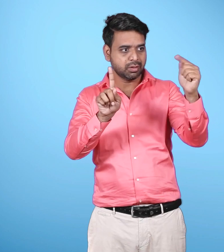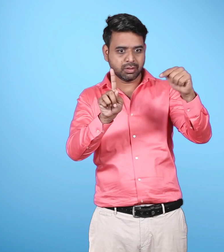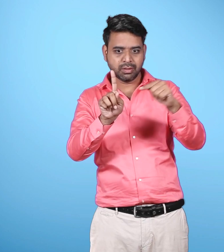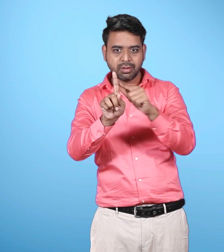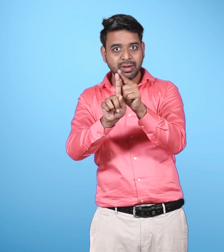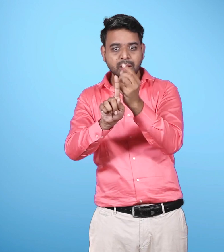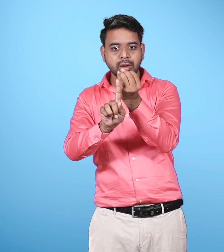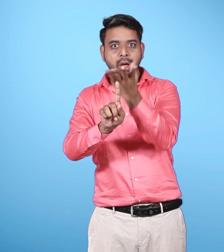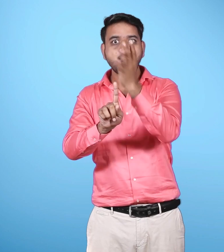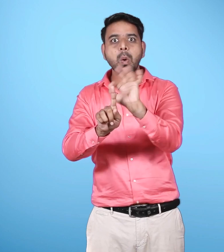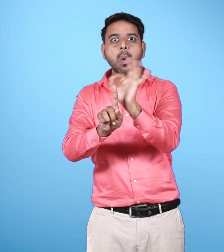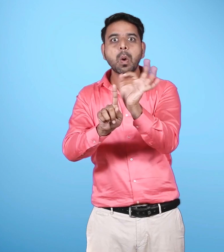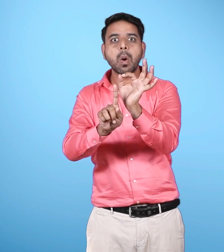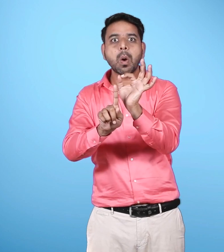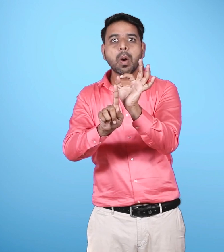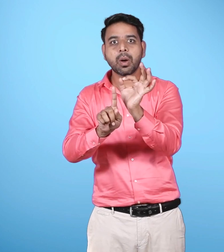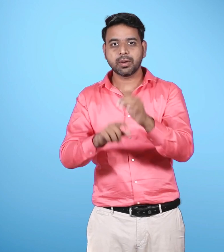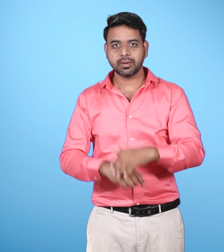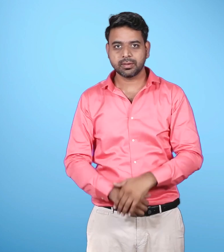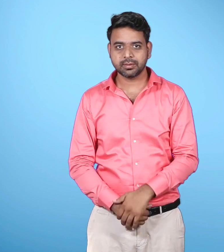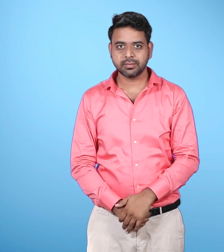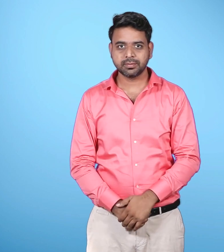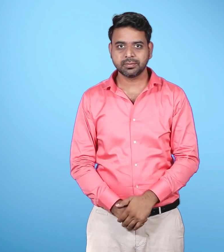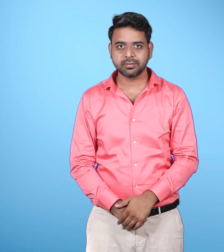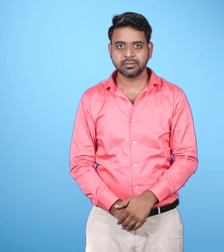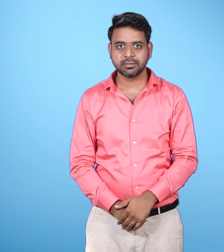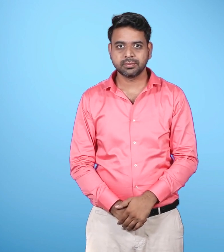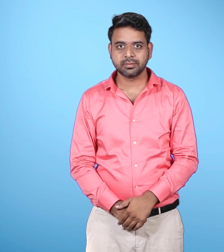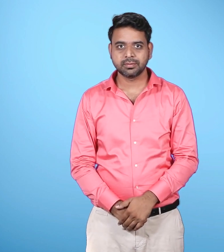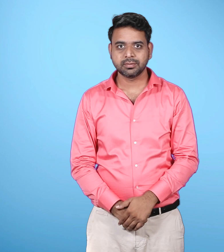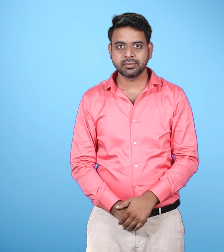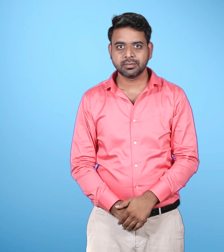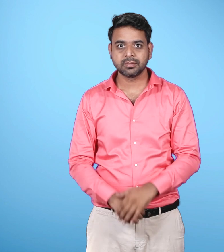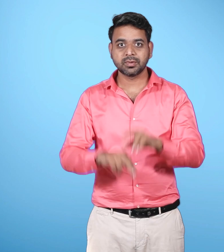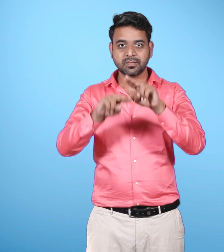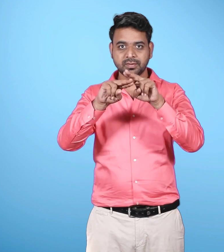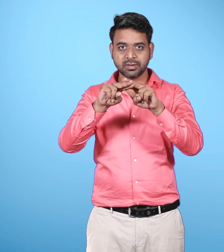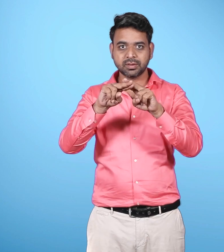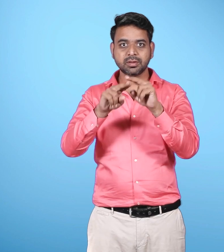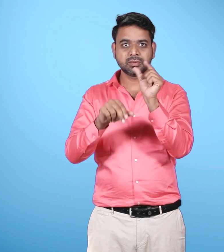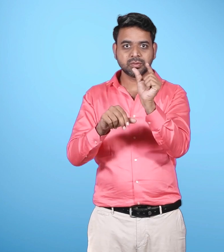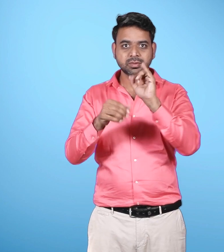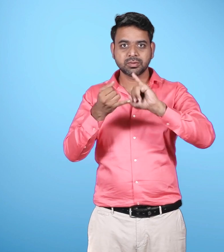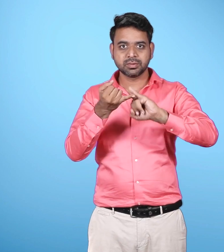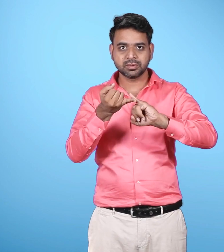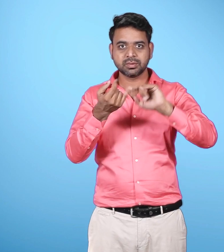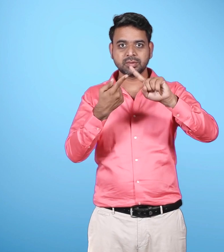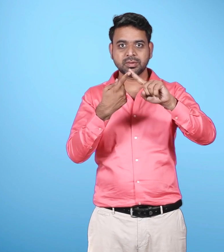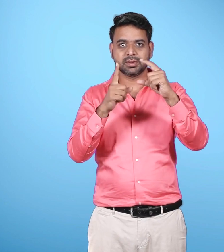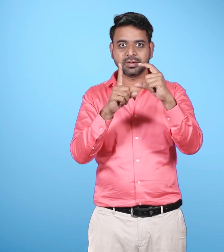break in the path of the current between the terminals of the electric cell. Therefore, a fused bulb does not light up